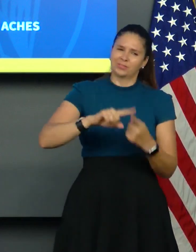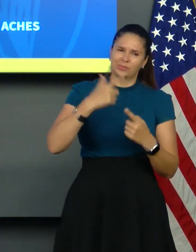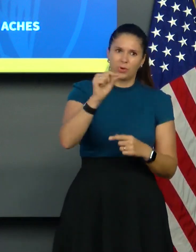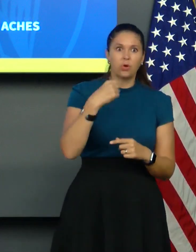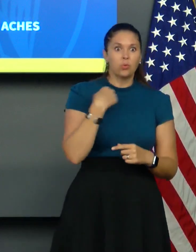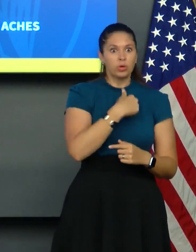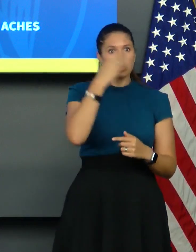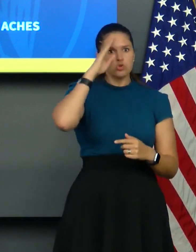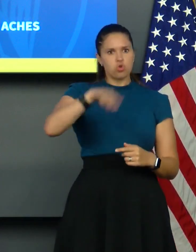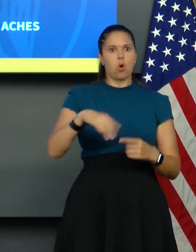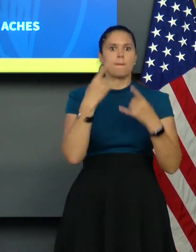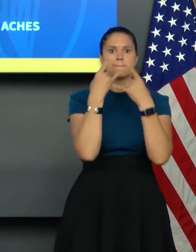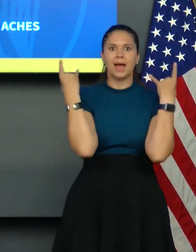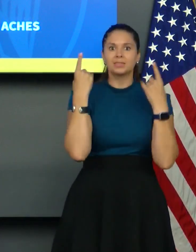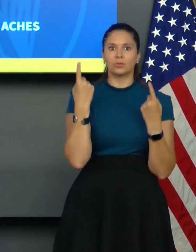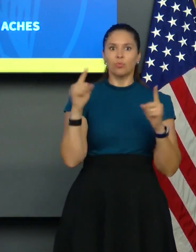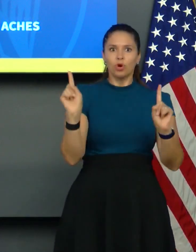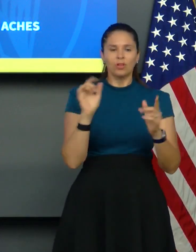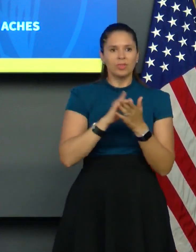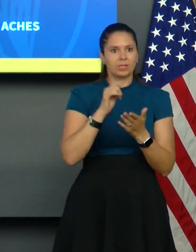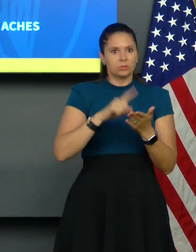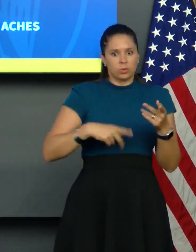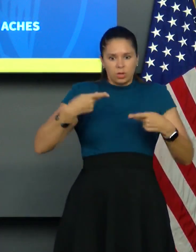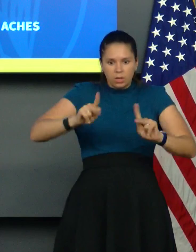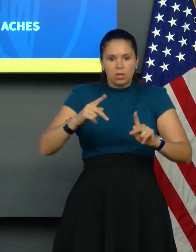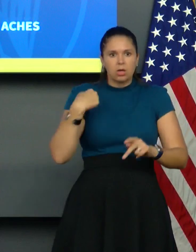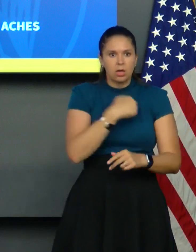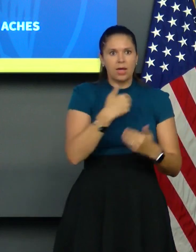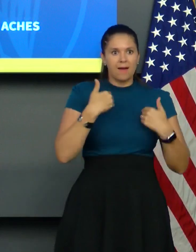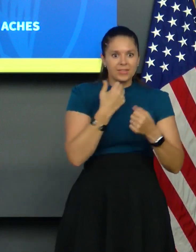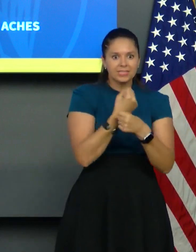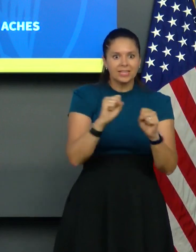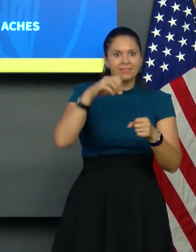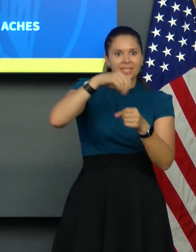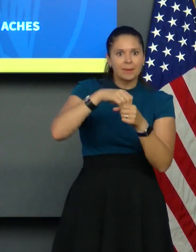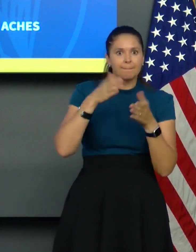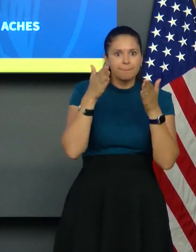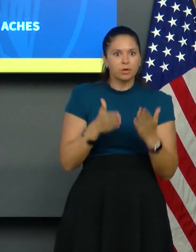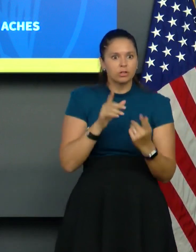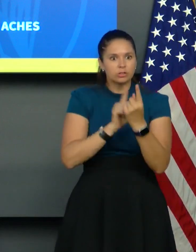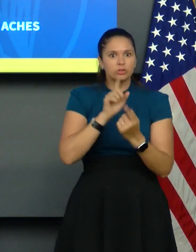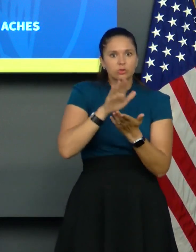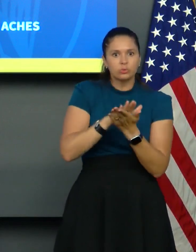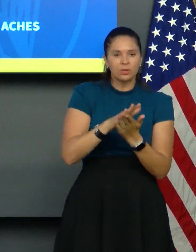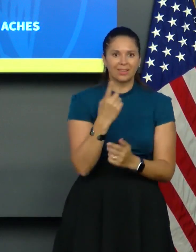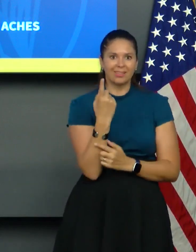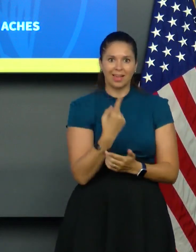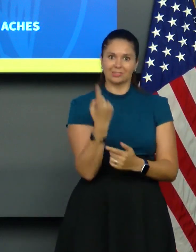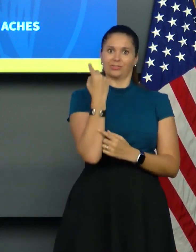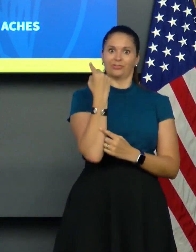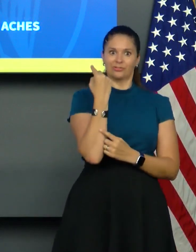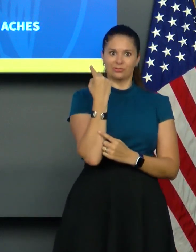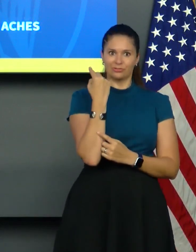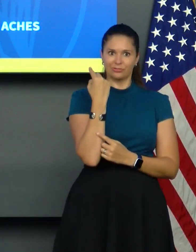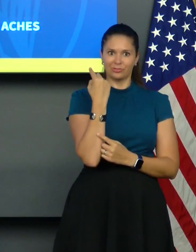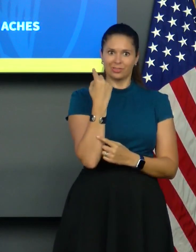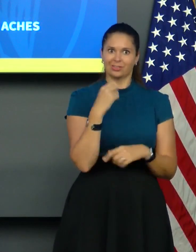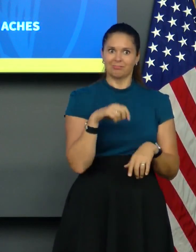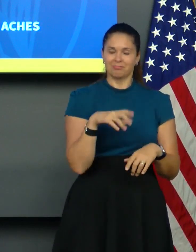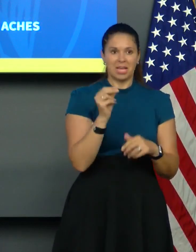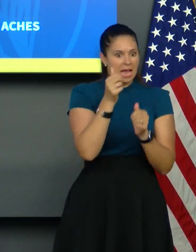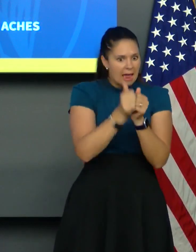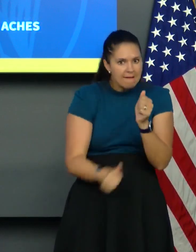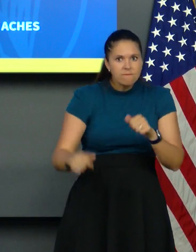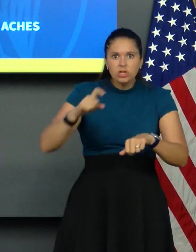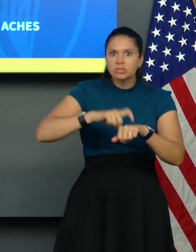work. That's what allowed us to have safe in-person schooling last year. And every